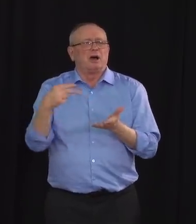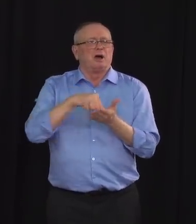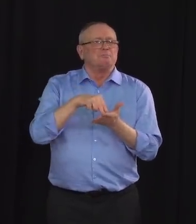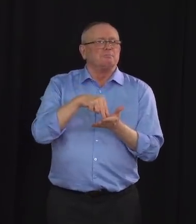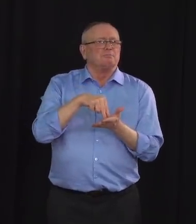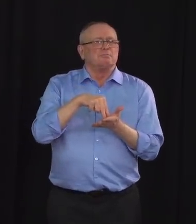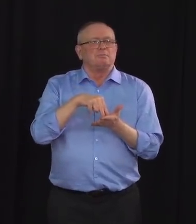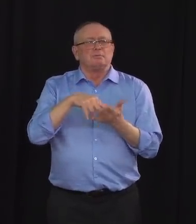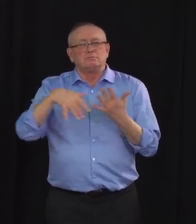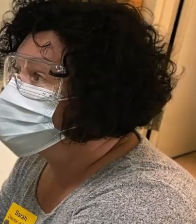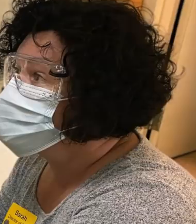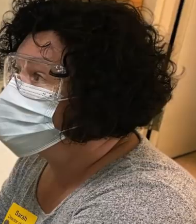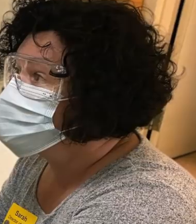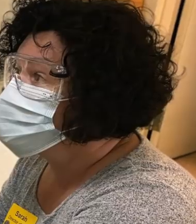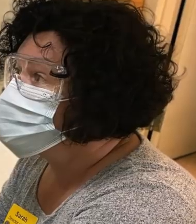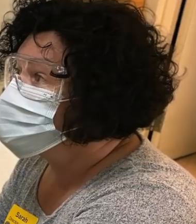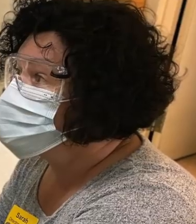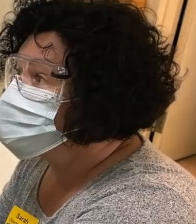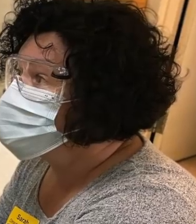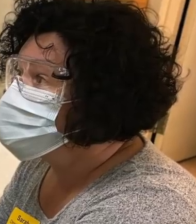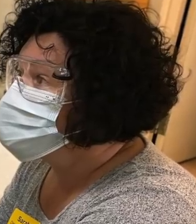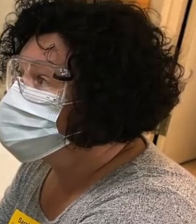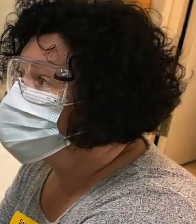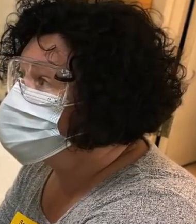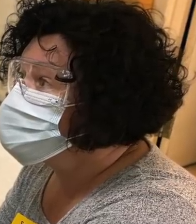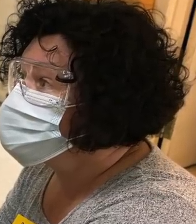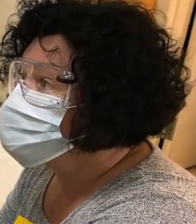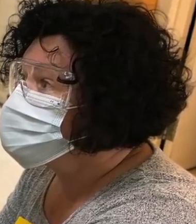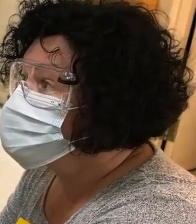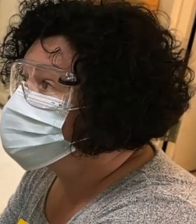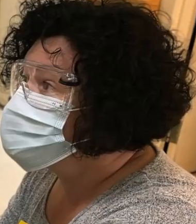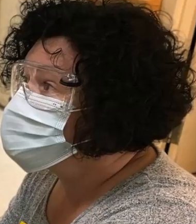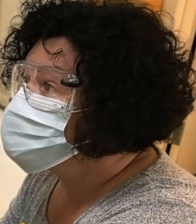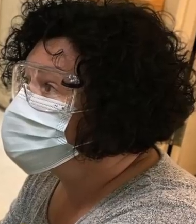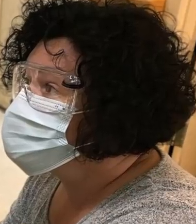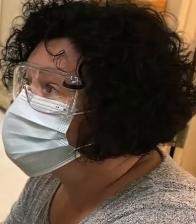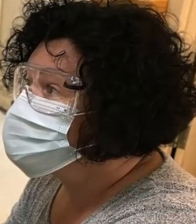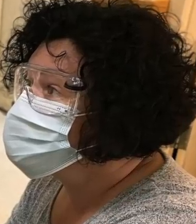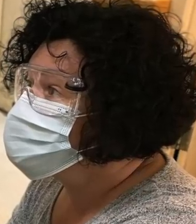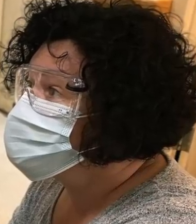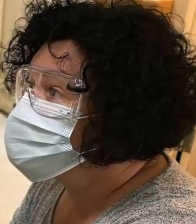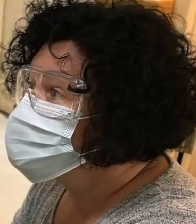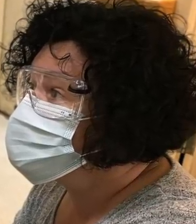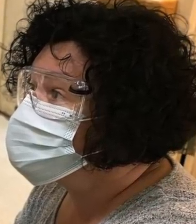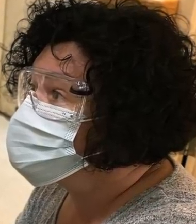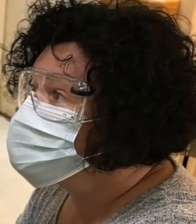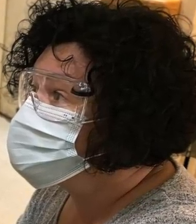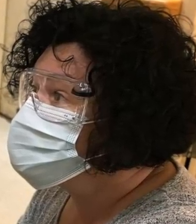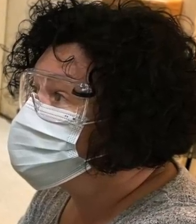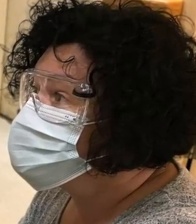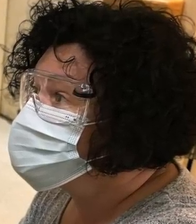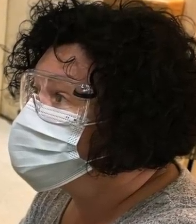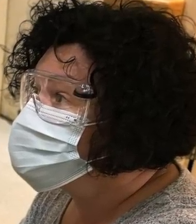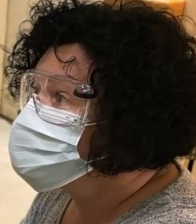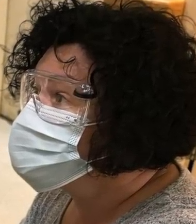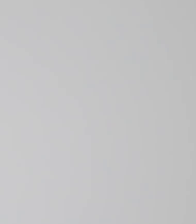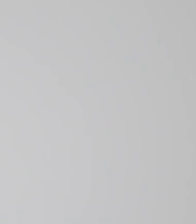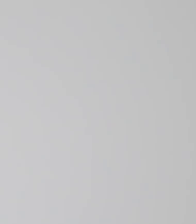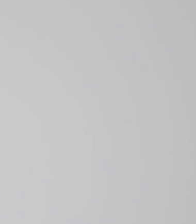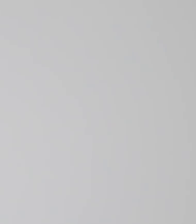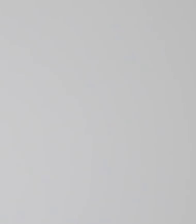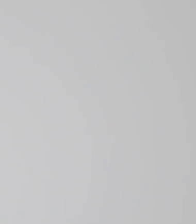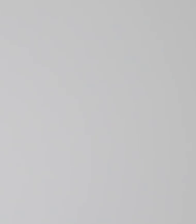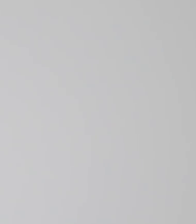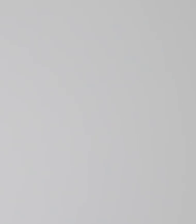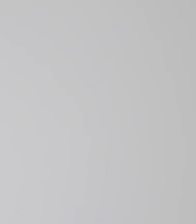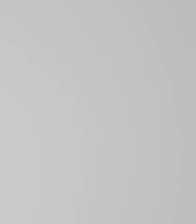needs. Many of these residents in mixed sites receive the vaccine at the same time as those in the long-term care and designated